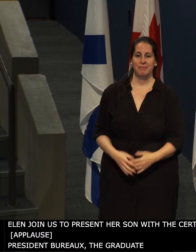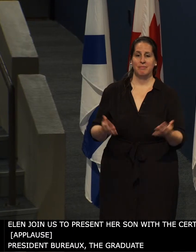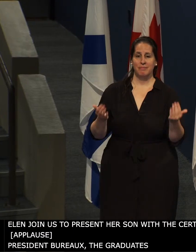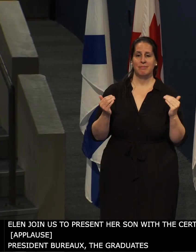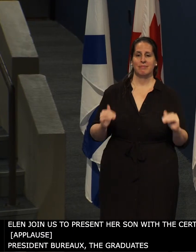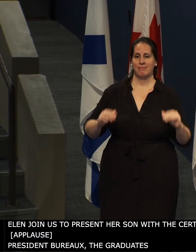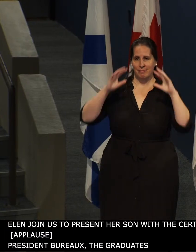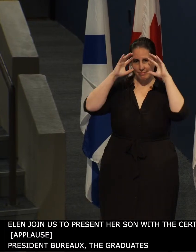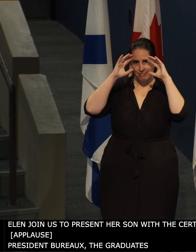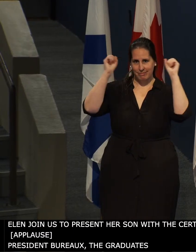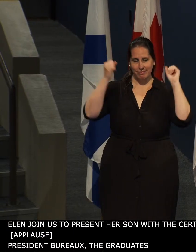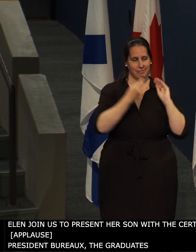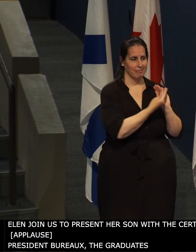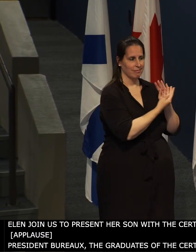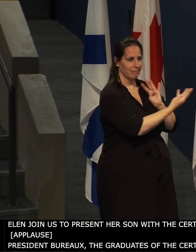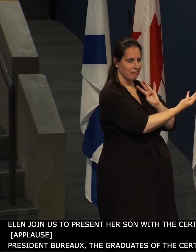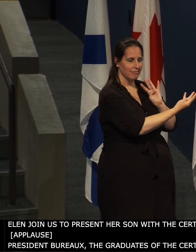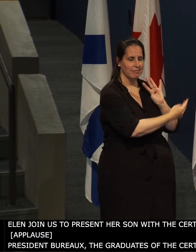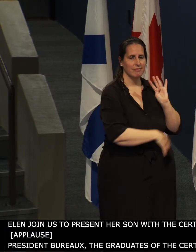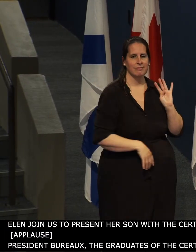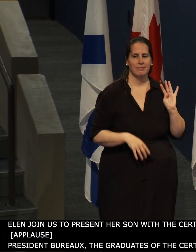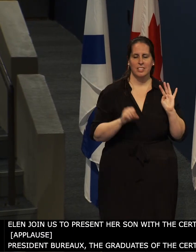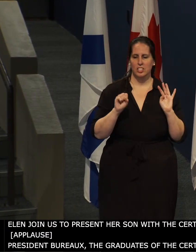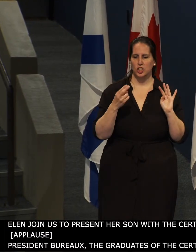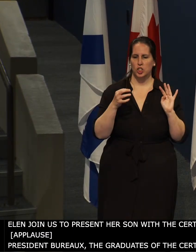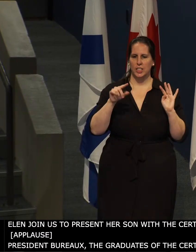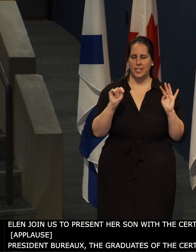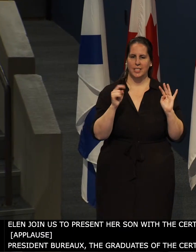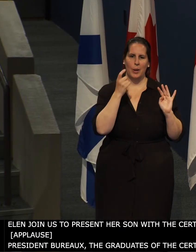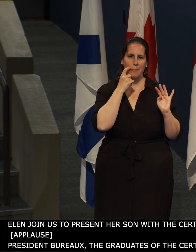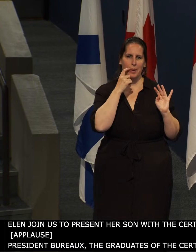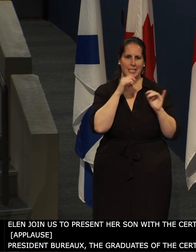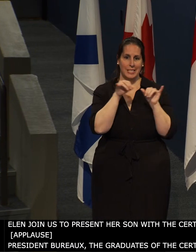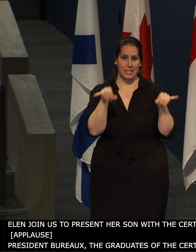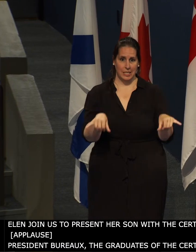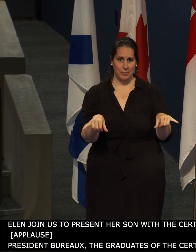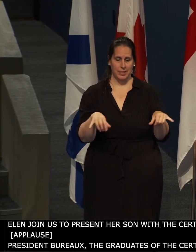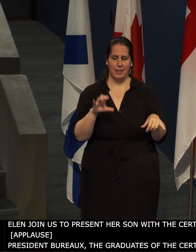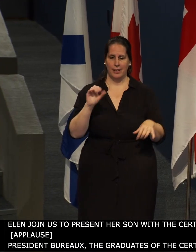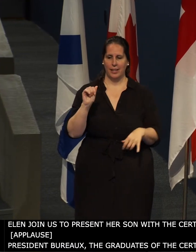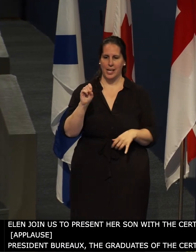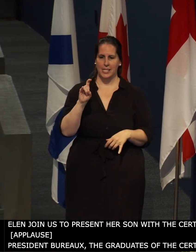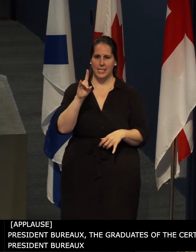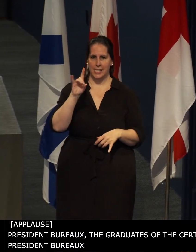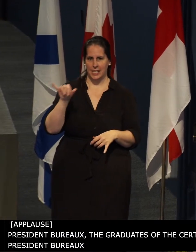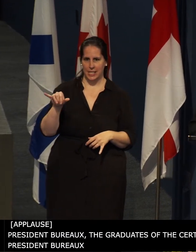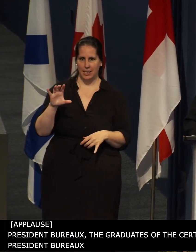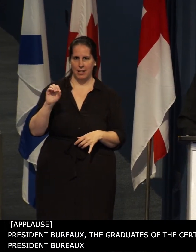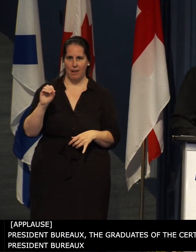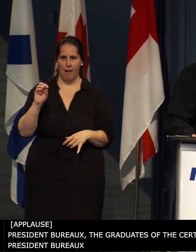President Bureau, the candidates for the certificate in sheet metal systems. Cassidy Caulfield.